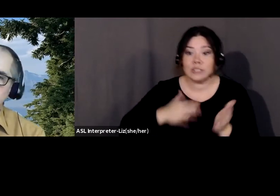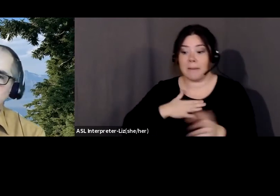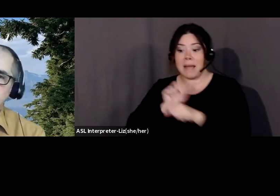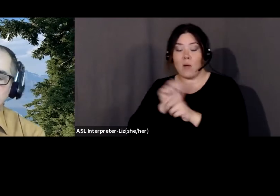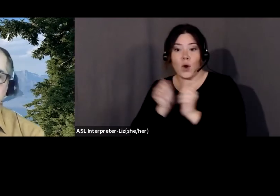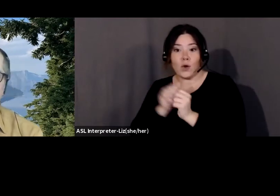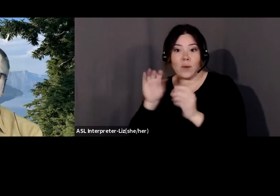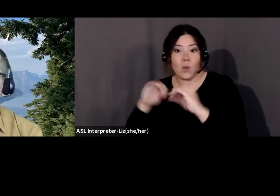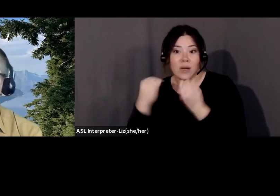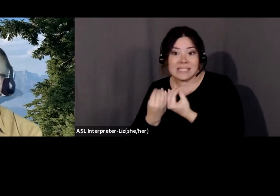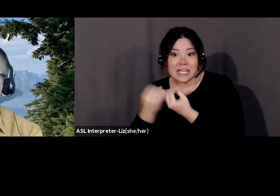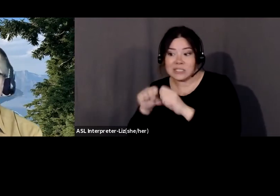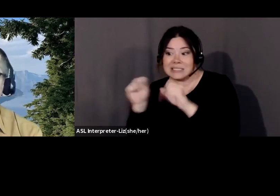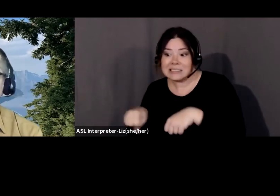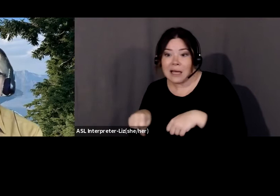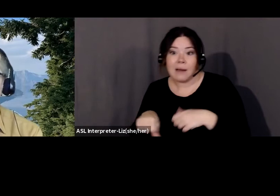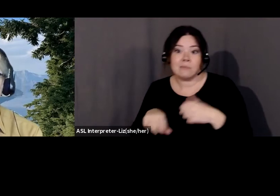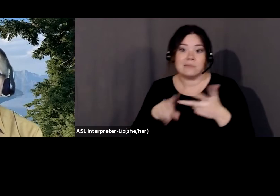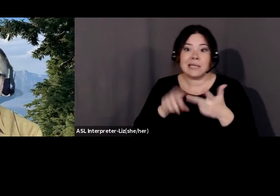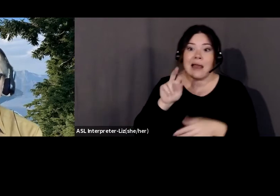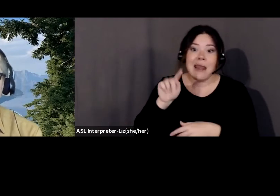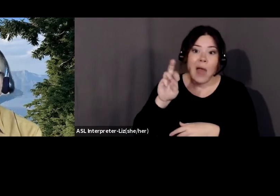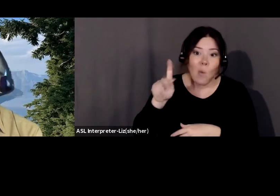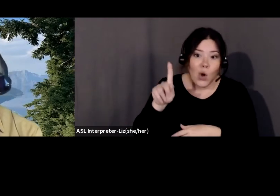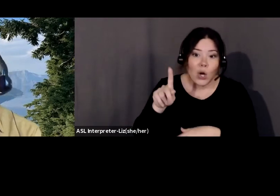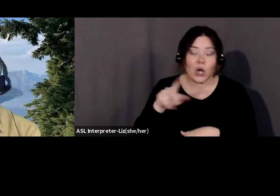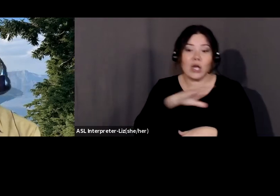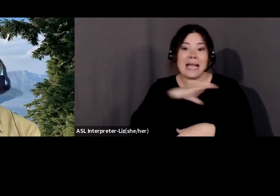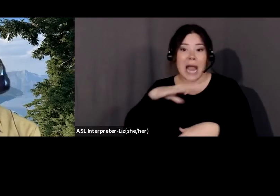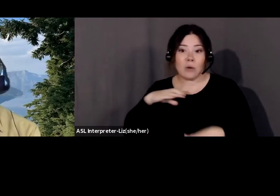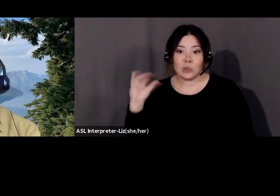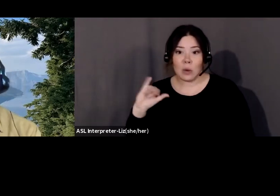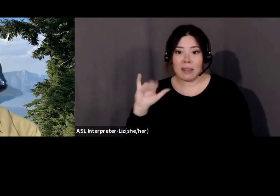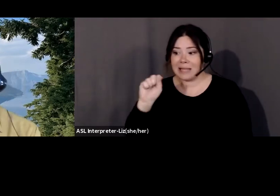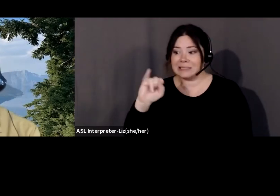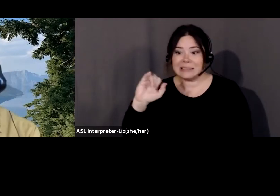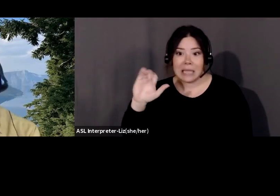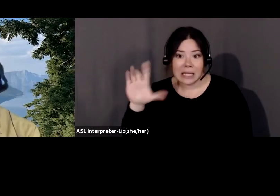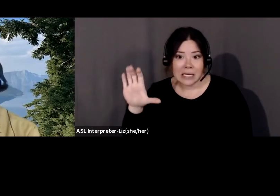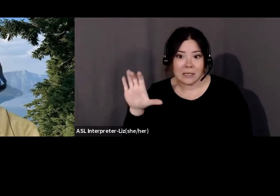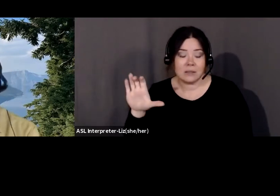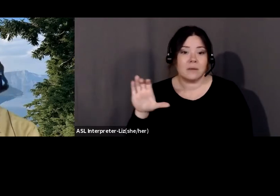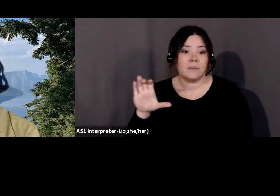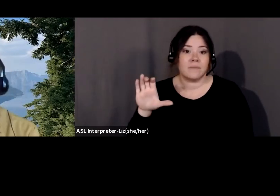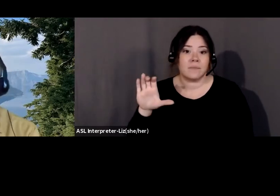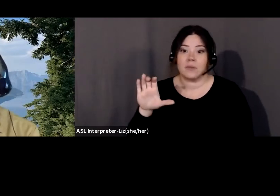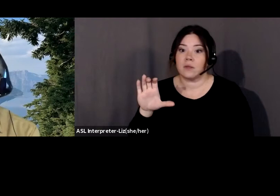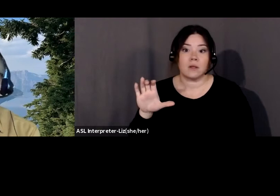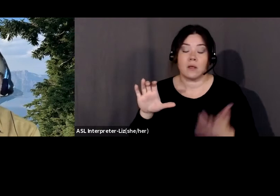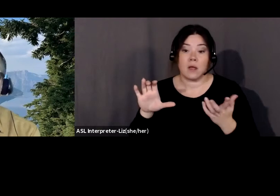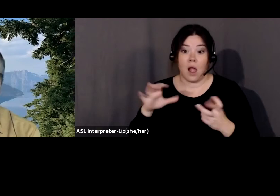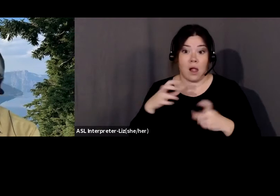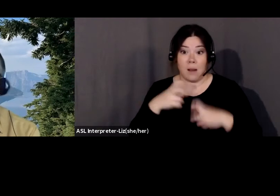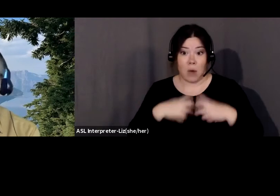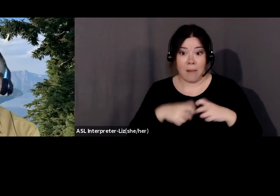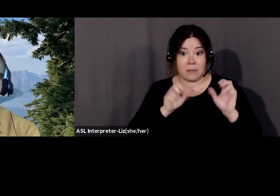organizations, systems, networks, councils like SILCs, is problems can sit